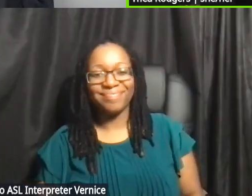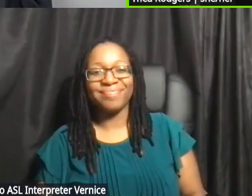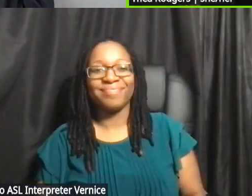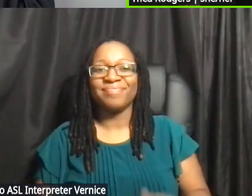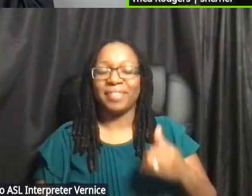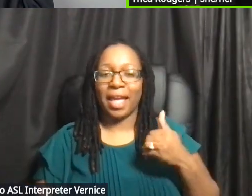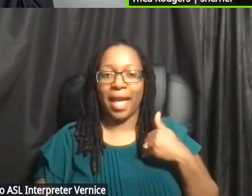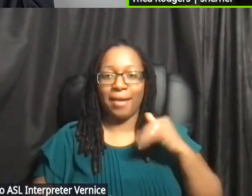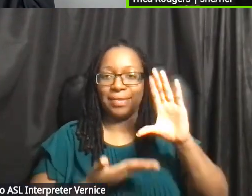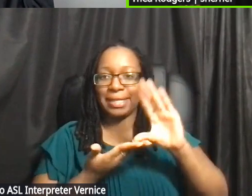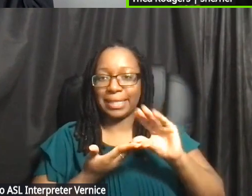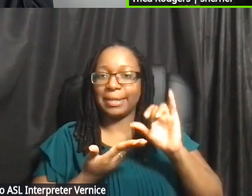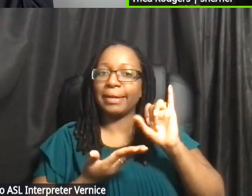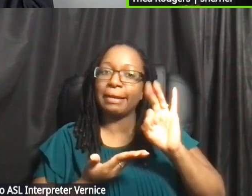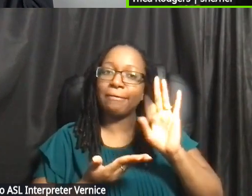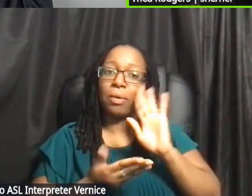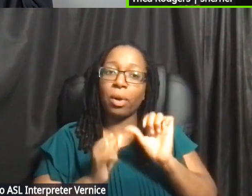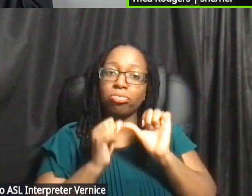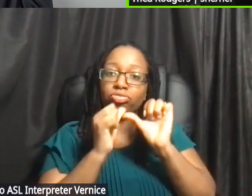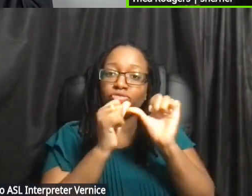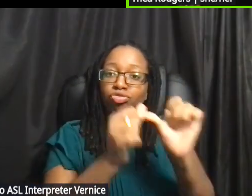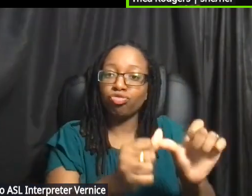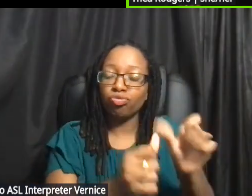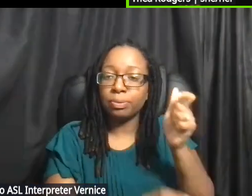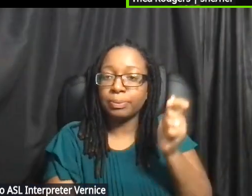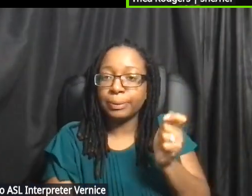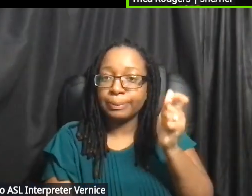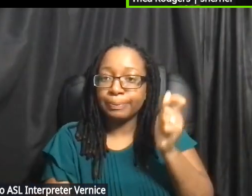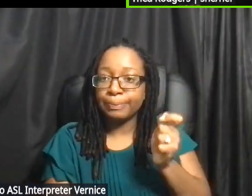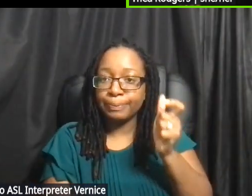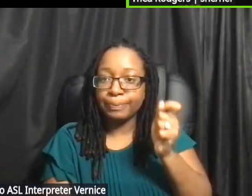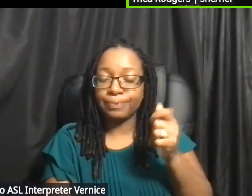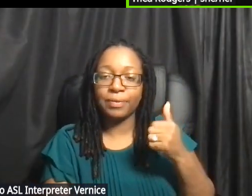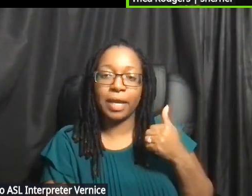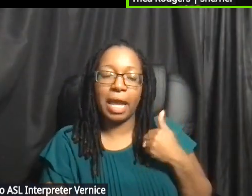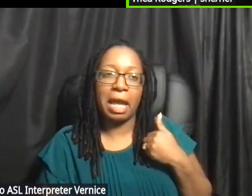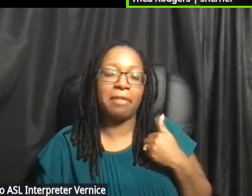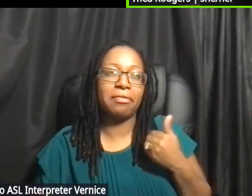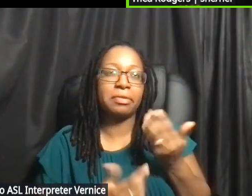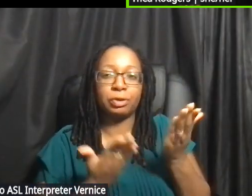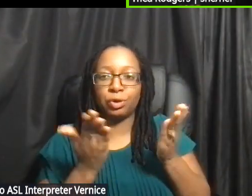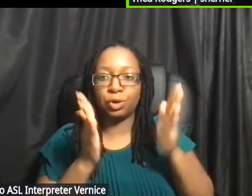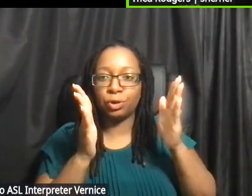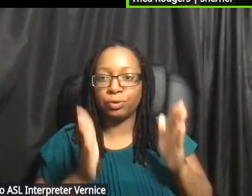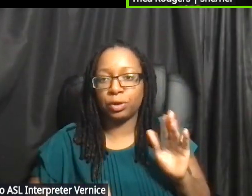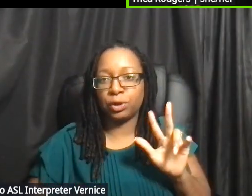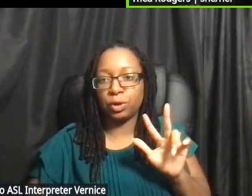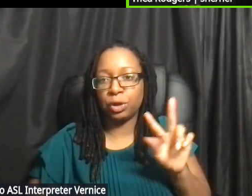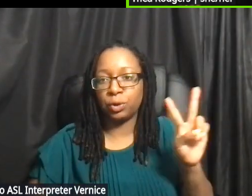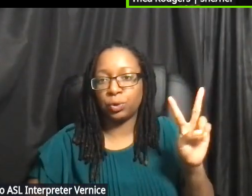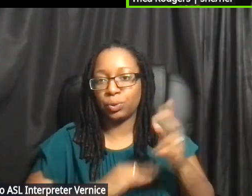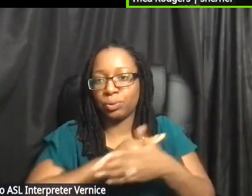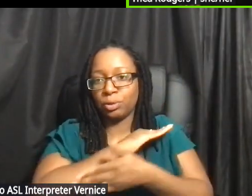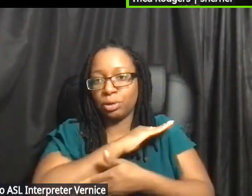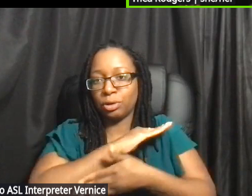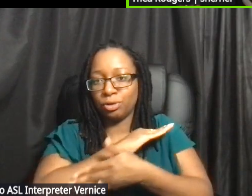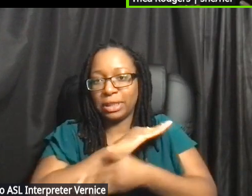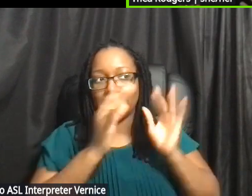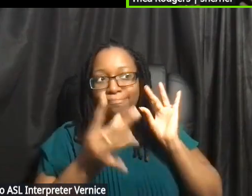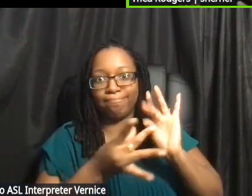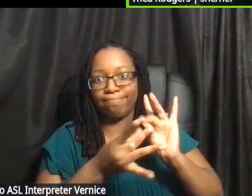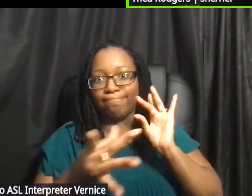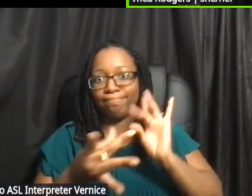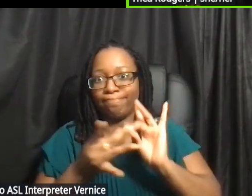longer commitments. And they have locations in 32 or servers in 32 countries. So connection points in 32